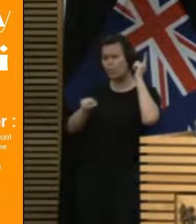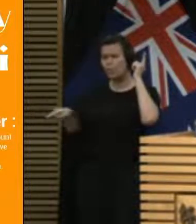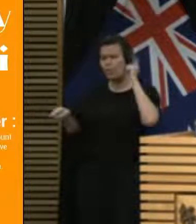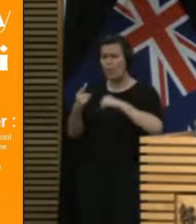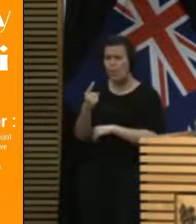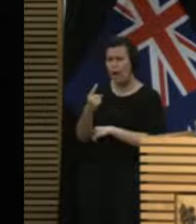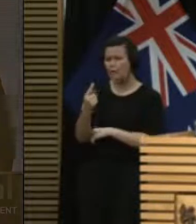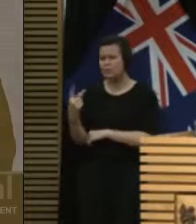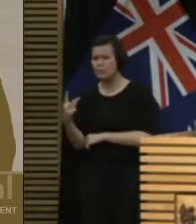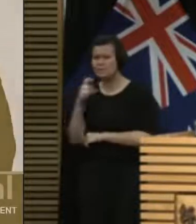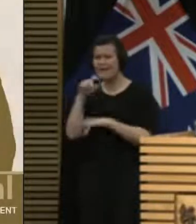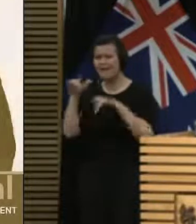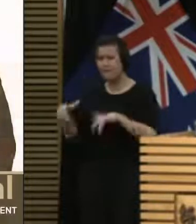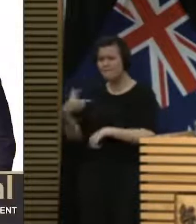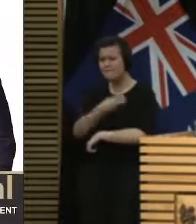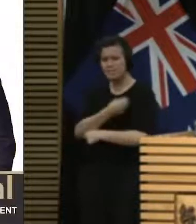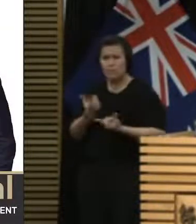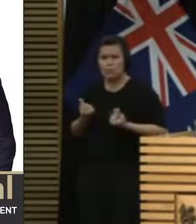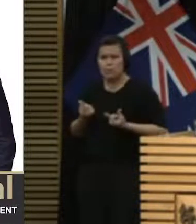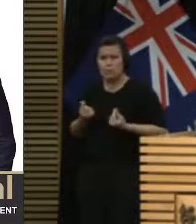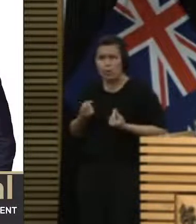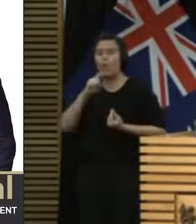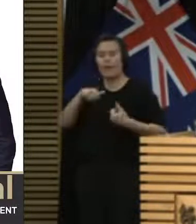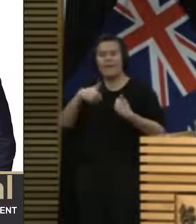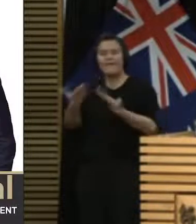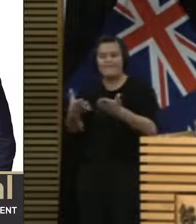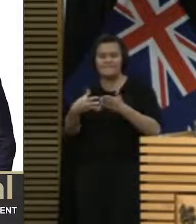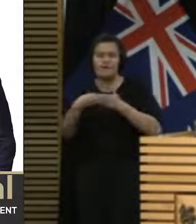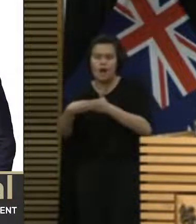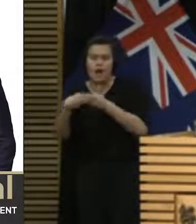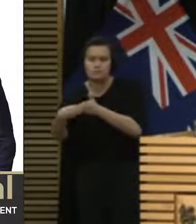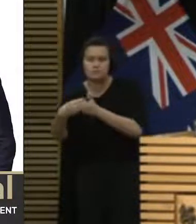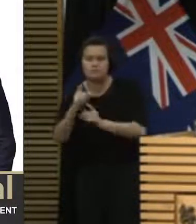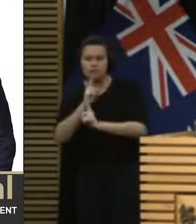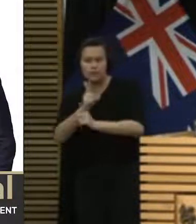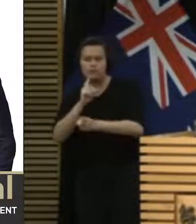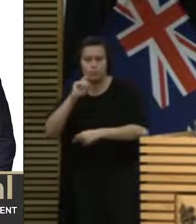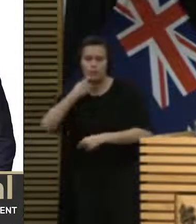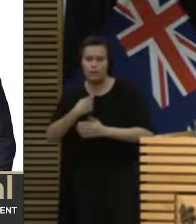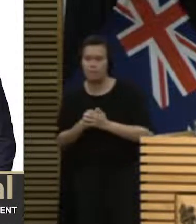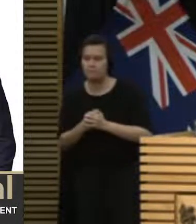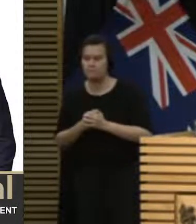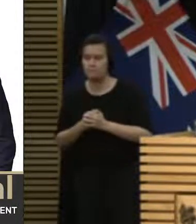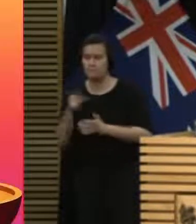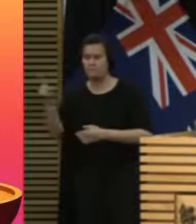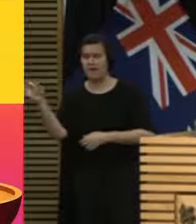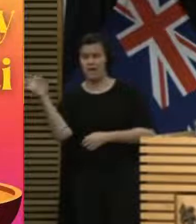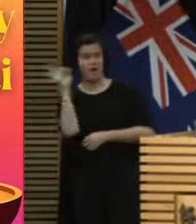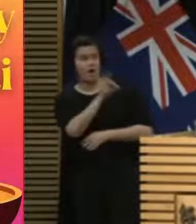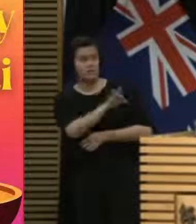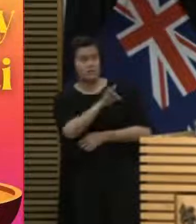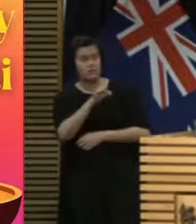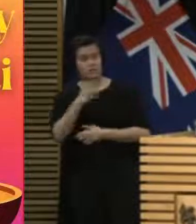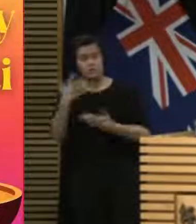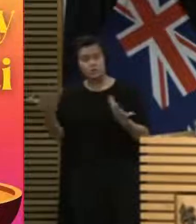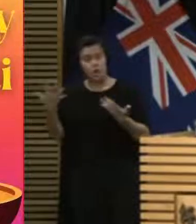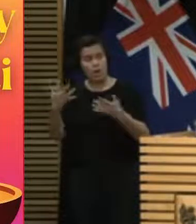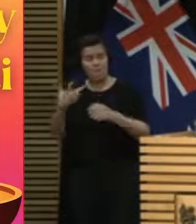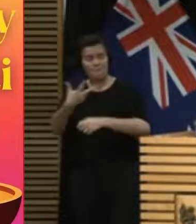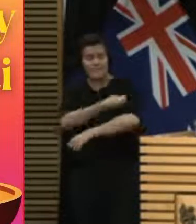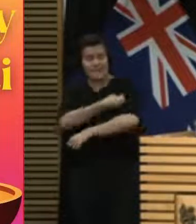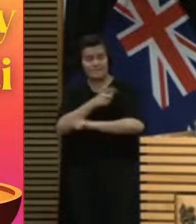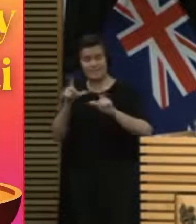be. Yeah, Barry. I may have misunderstood, but is this an opt-in system for employers? It's not a